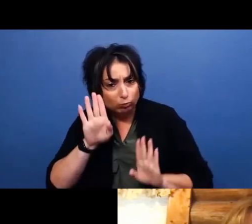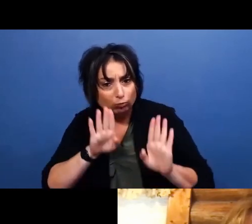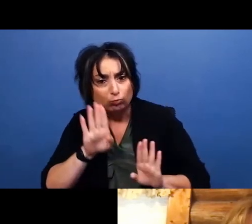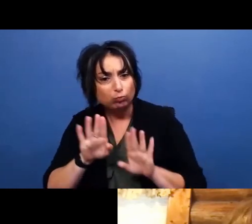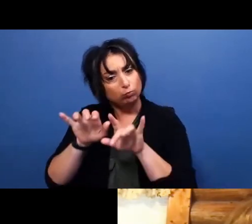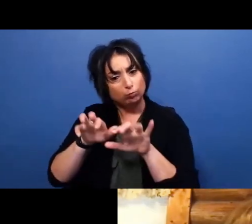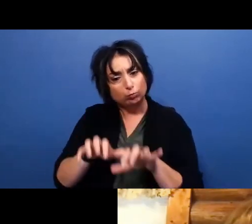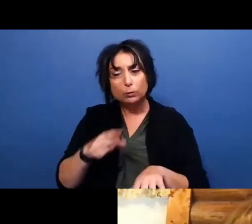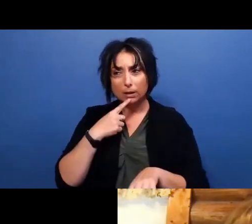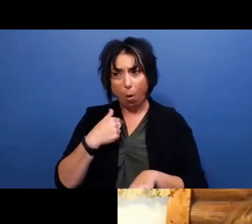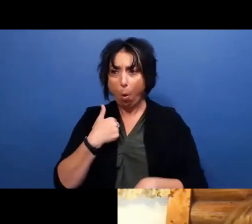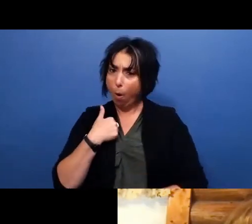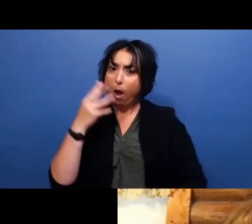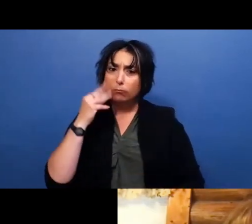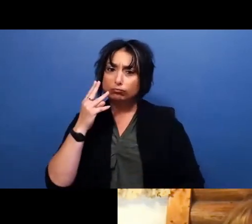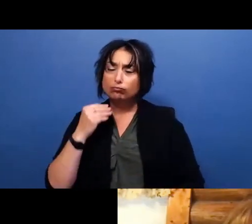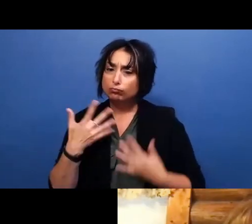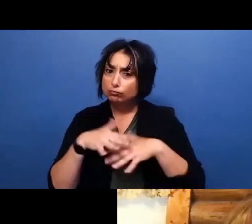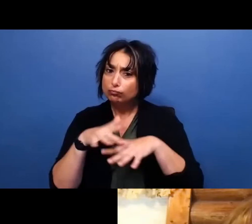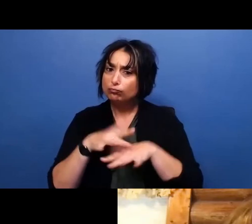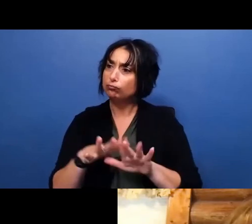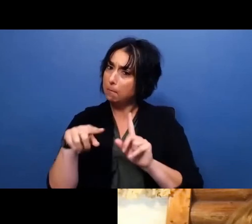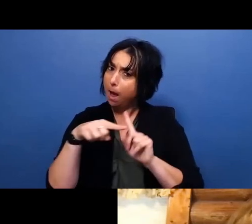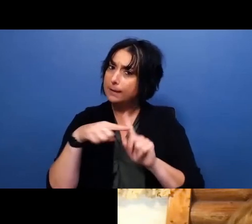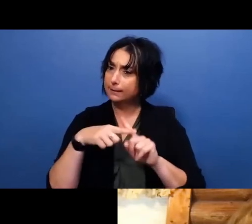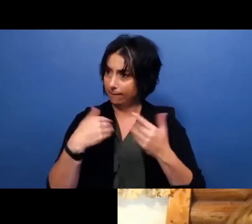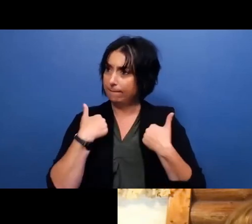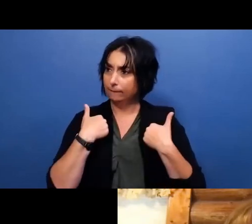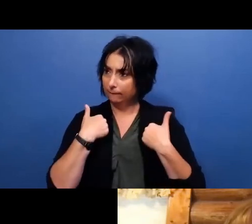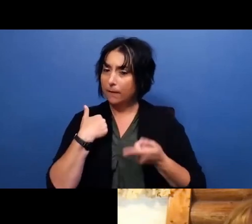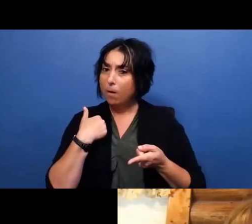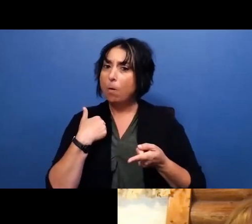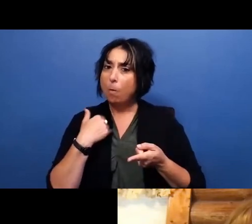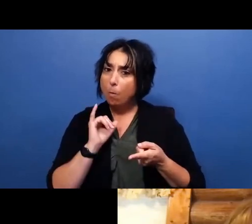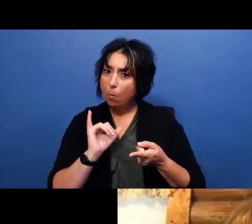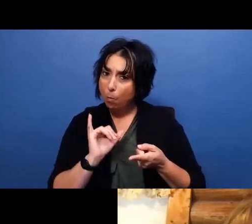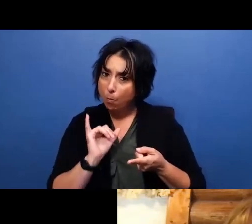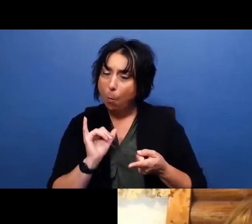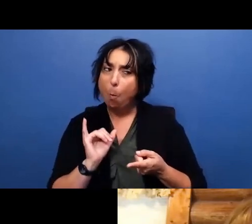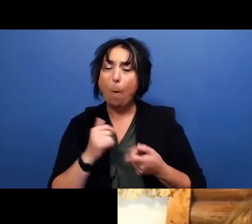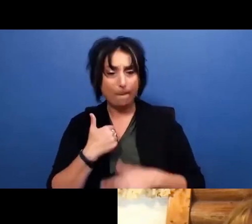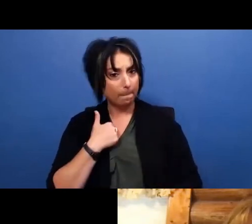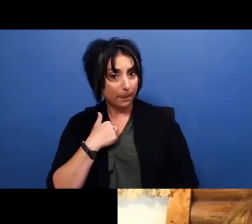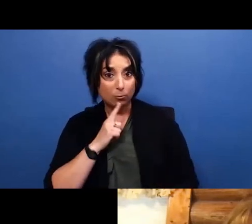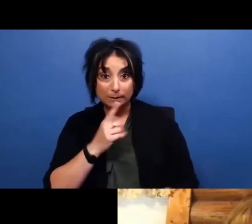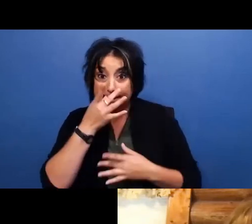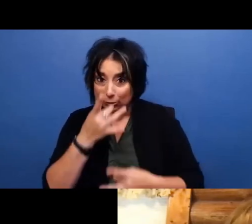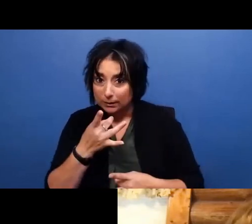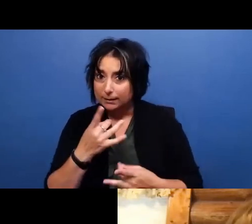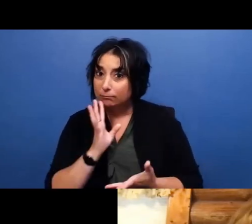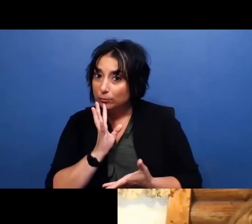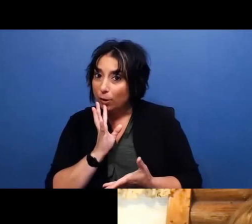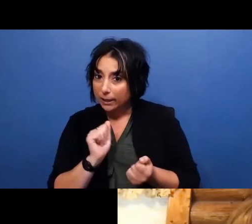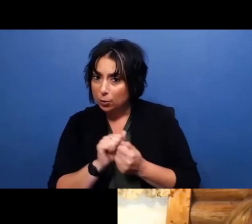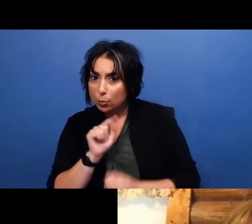to a mainstream school and had a very positive experience. And so I would be really interested in following up with some of our